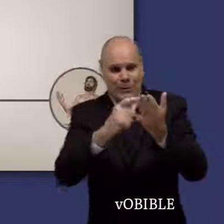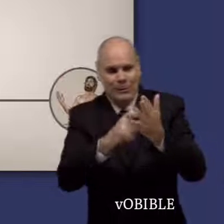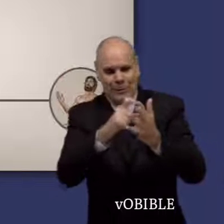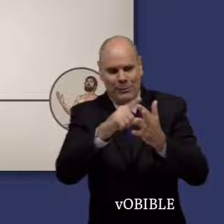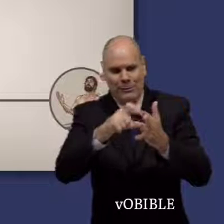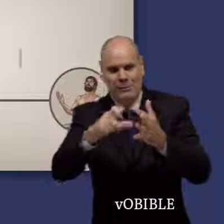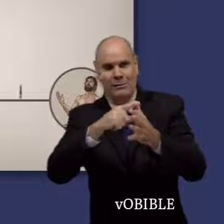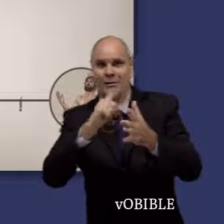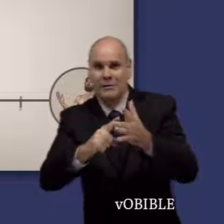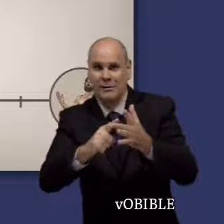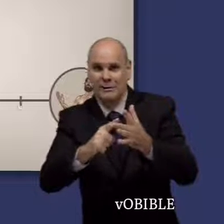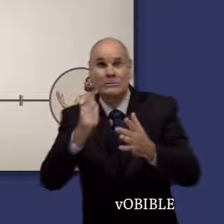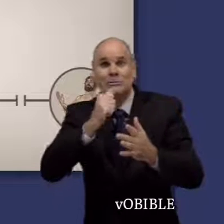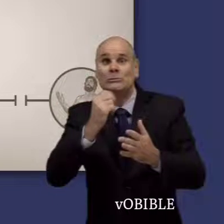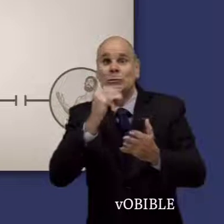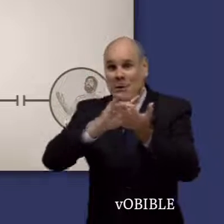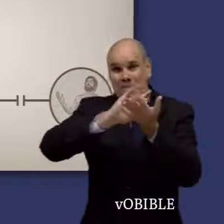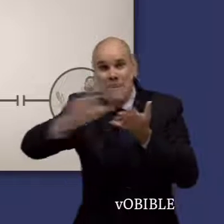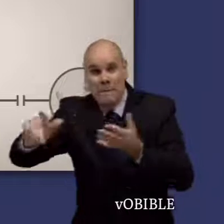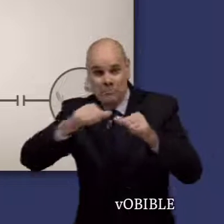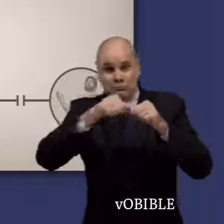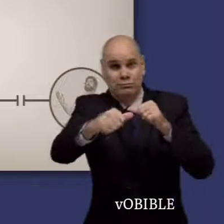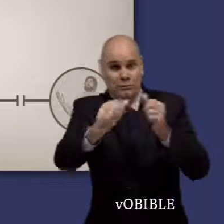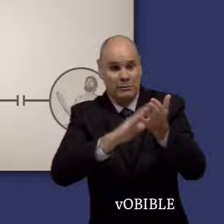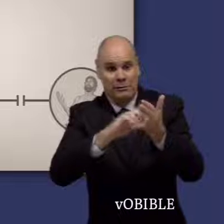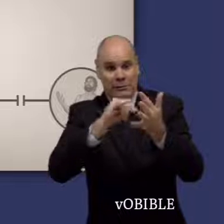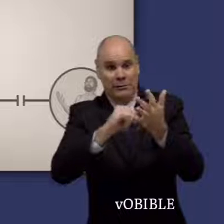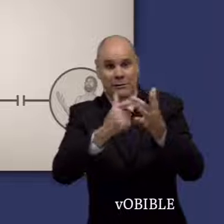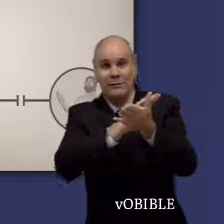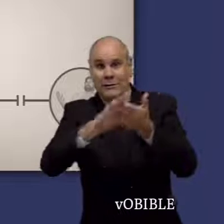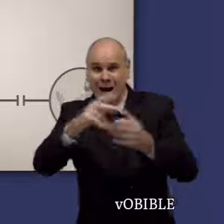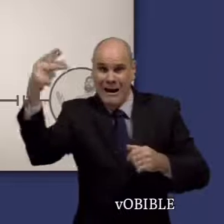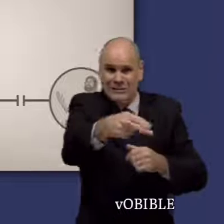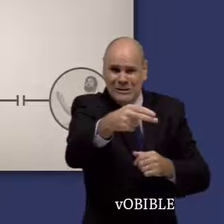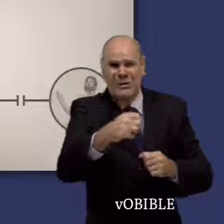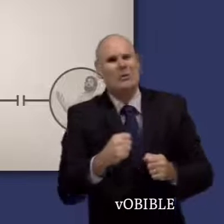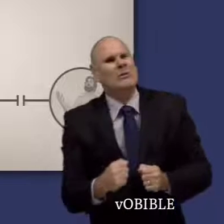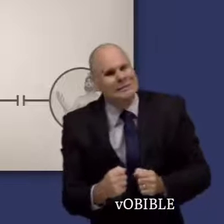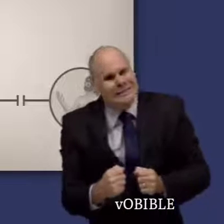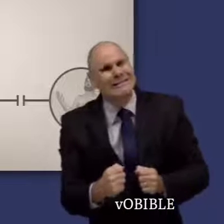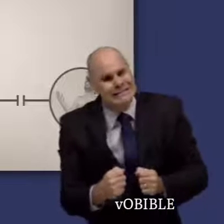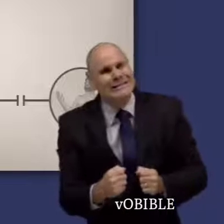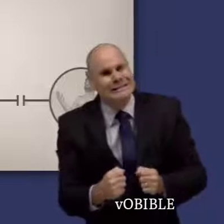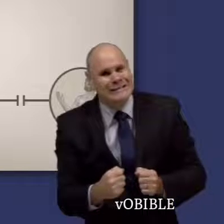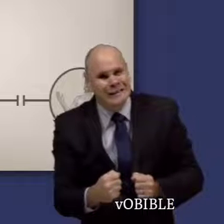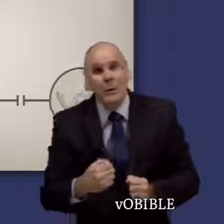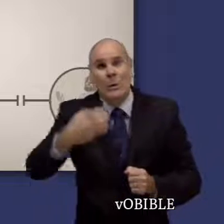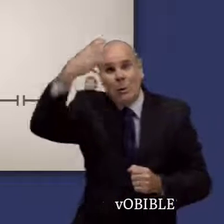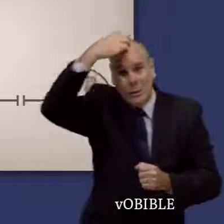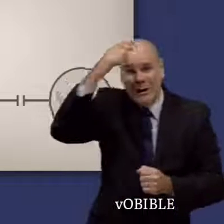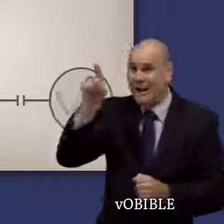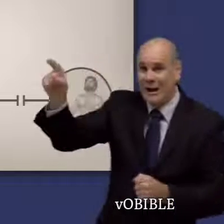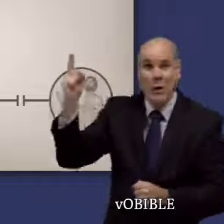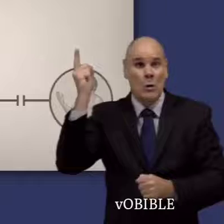If successful, Haman's plan would have cut off the family line leading to the Messiah. Upon learning of the